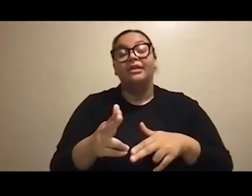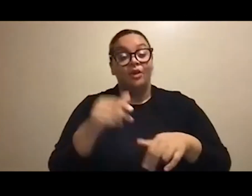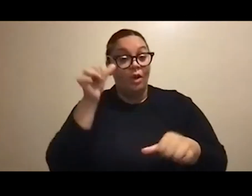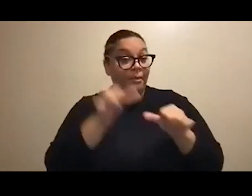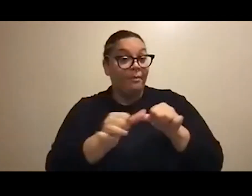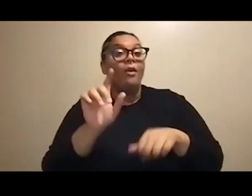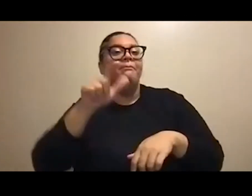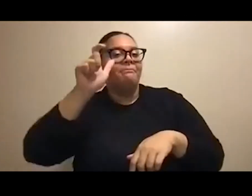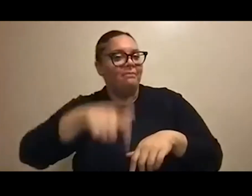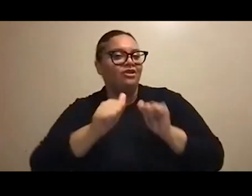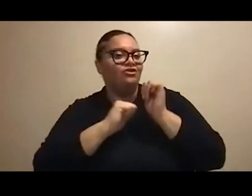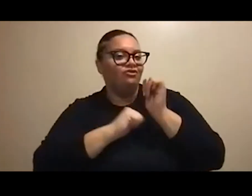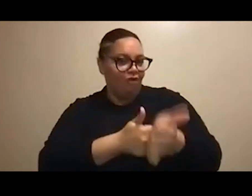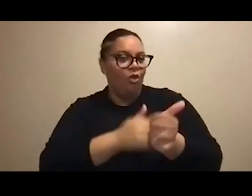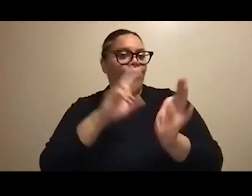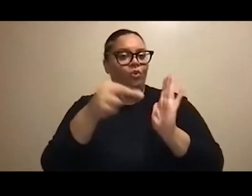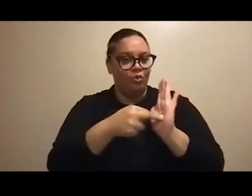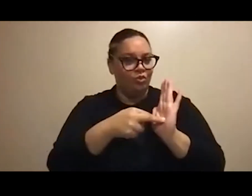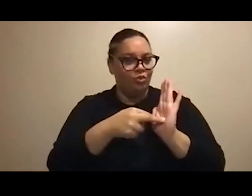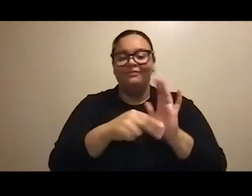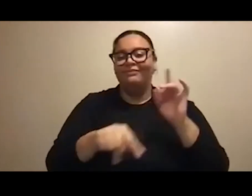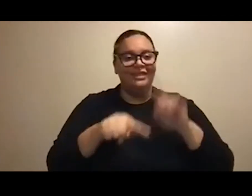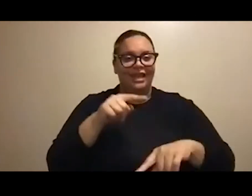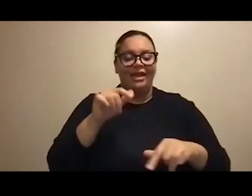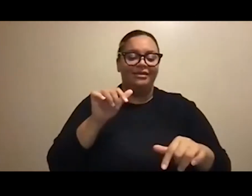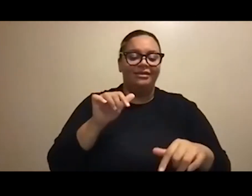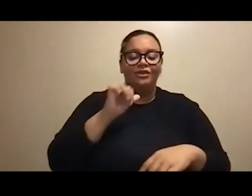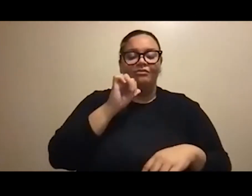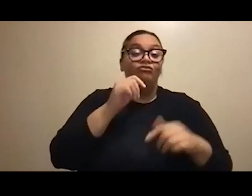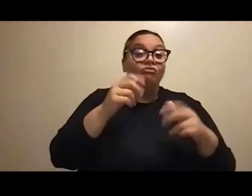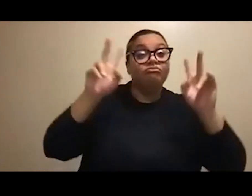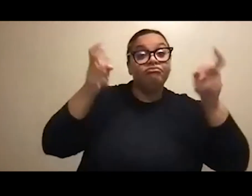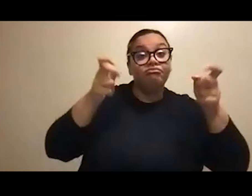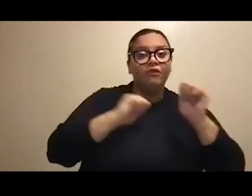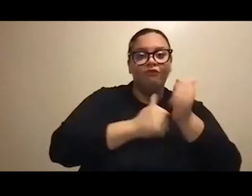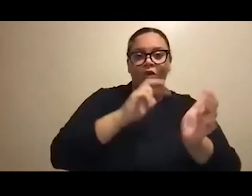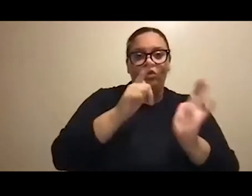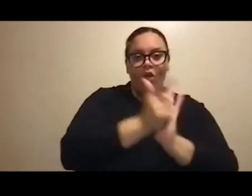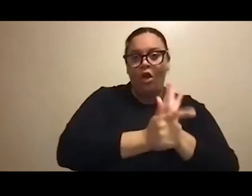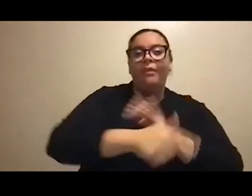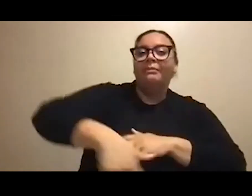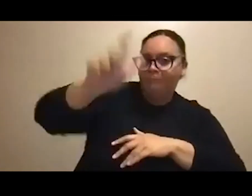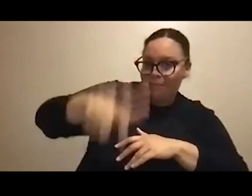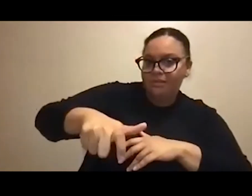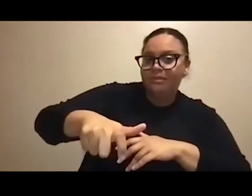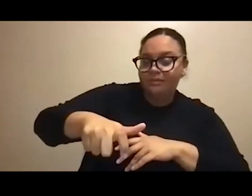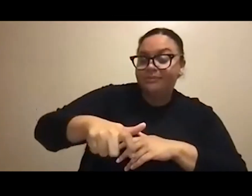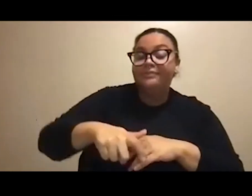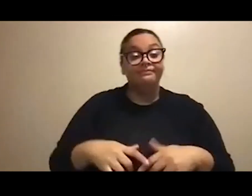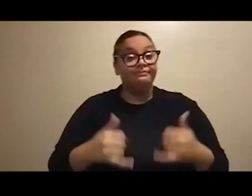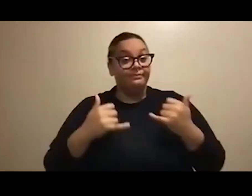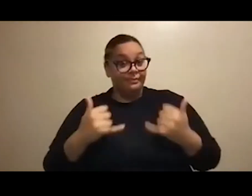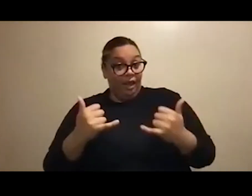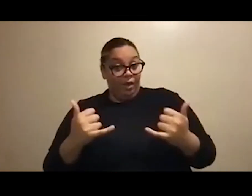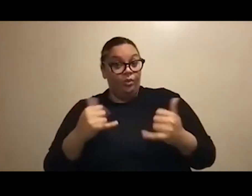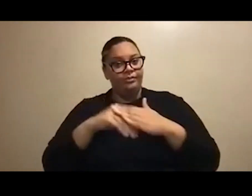play by the rules and not act arbitrarily. And so what the court has basically done in the modern era, in the Supreme Court of